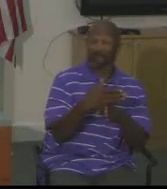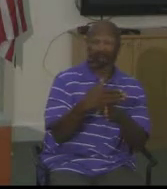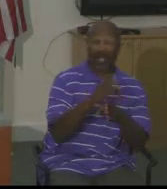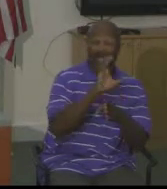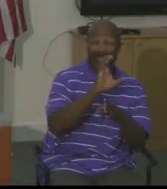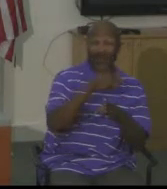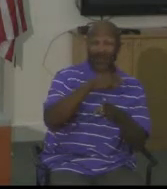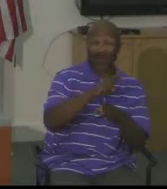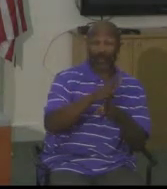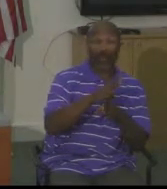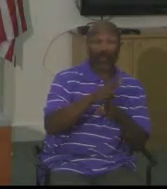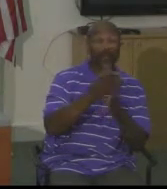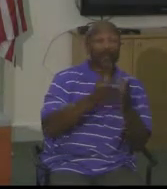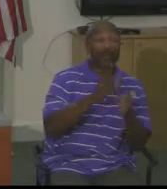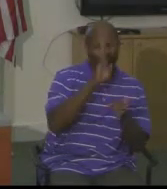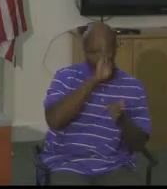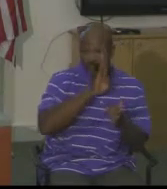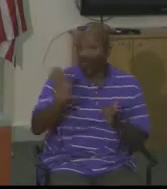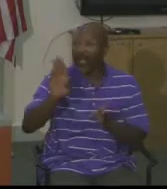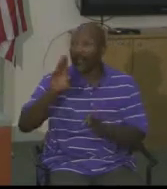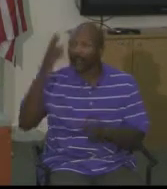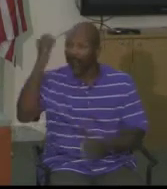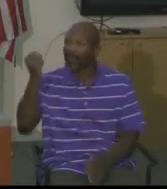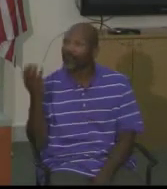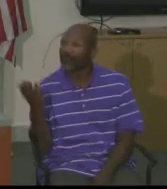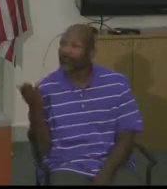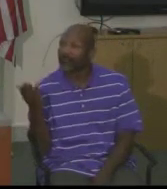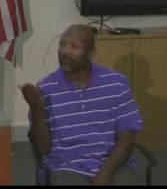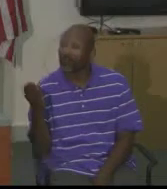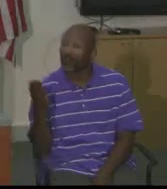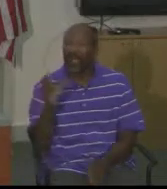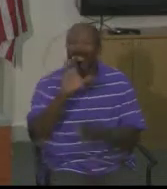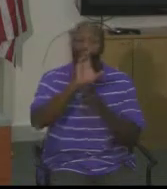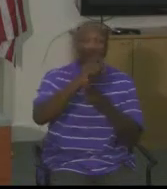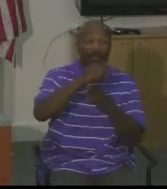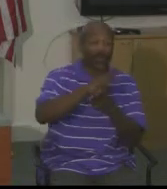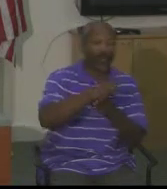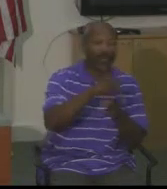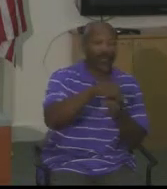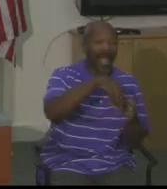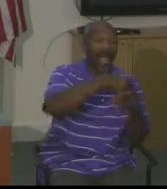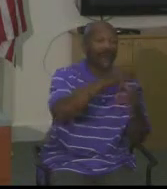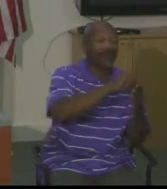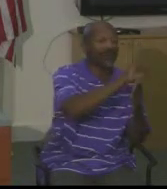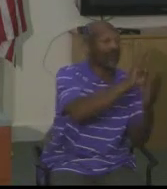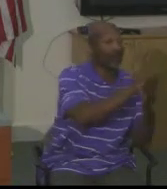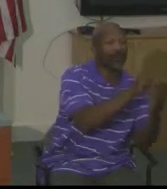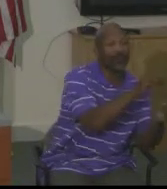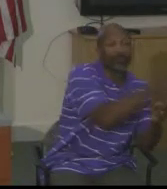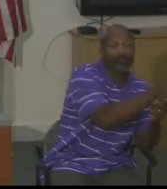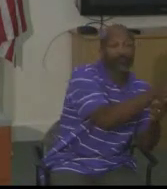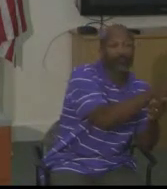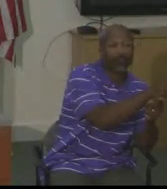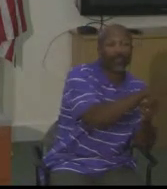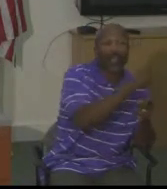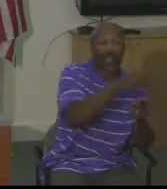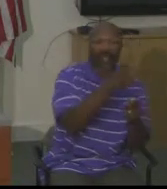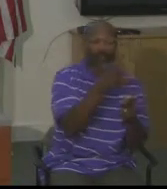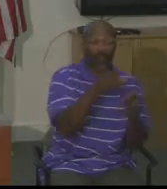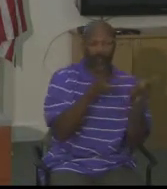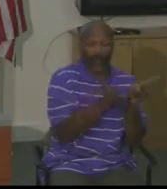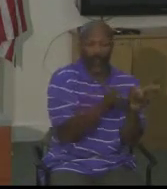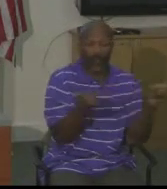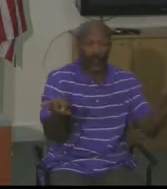here directly to the memory. And the CPU might go directly out to the video. And those two paths